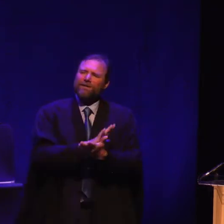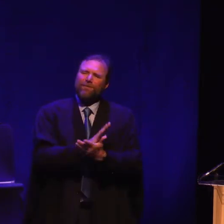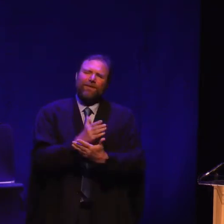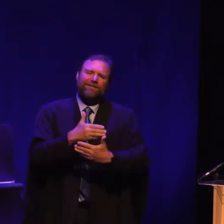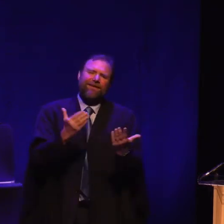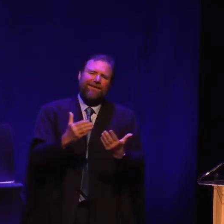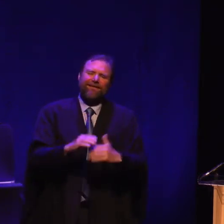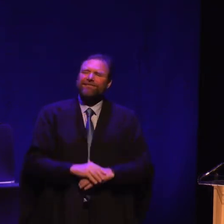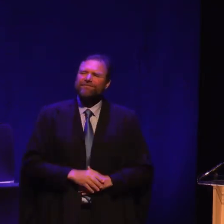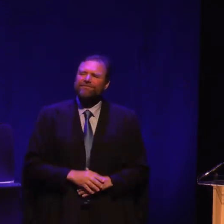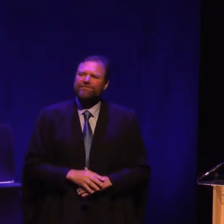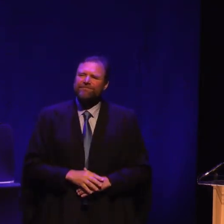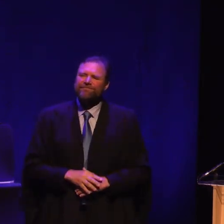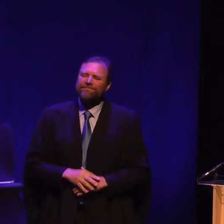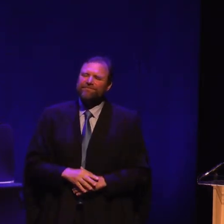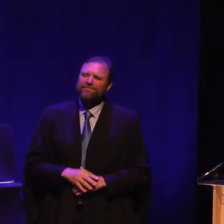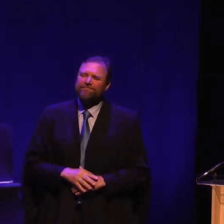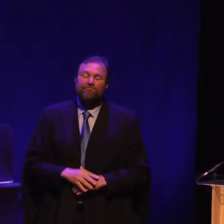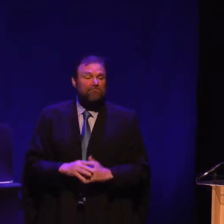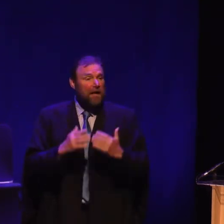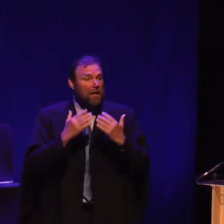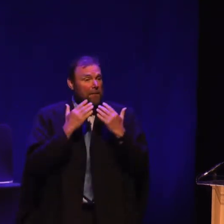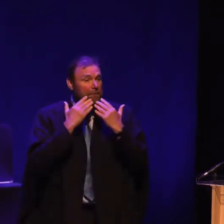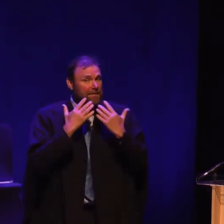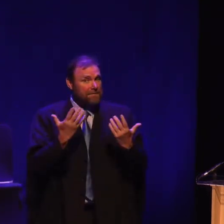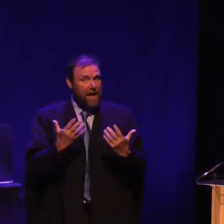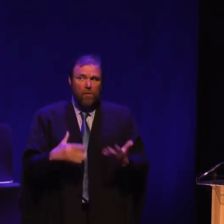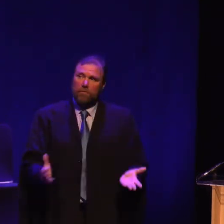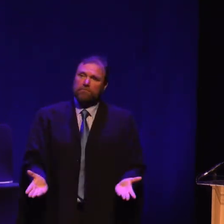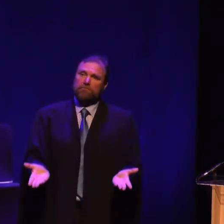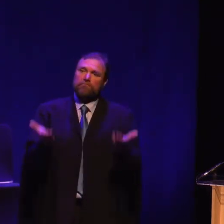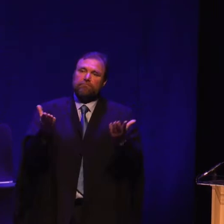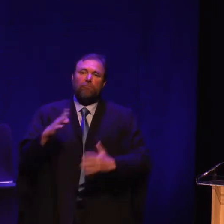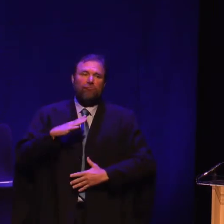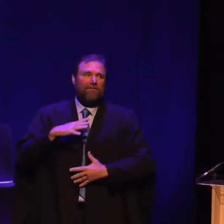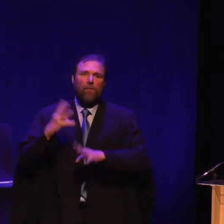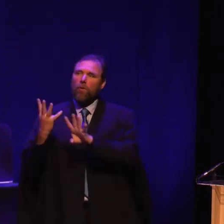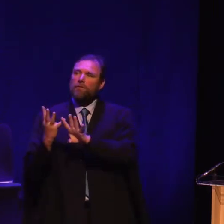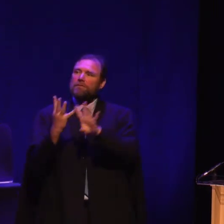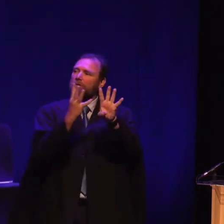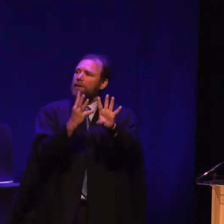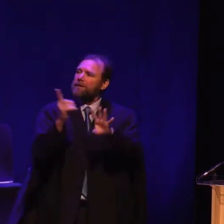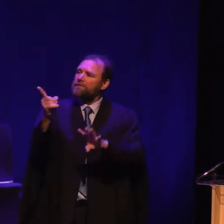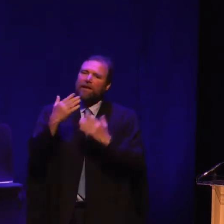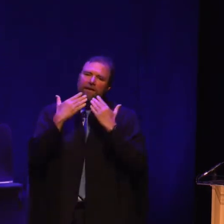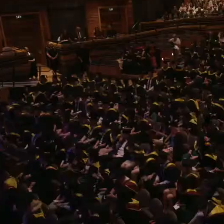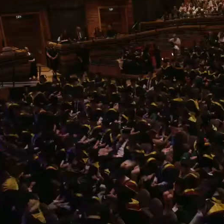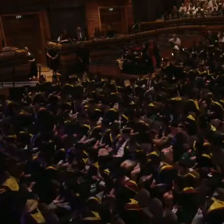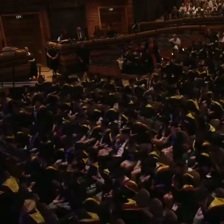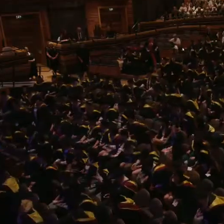much as you will. Please be upstanding for the academic procession. Diolch yn fawr.